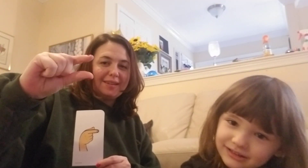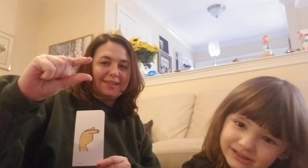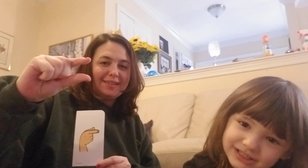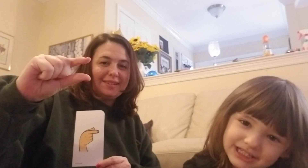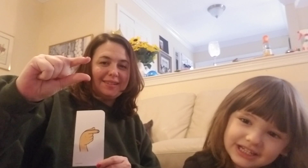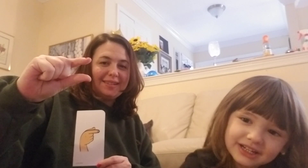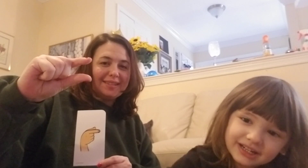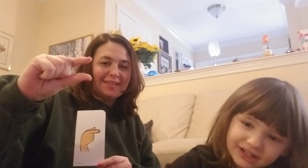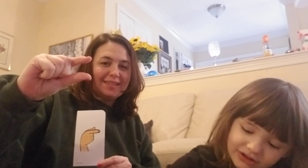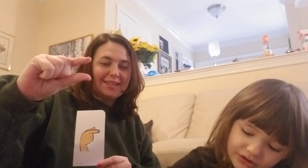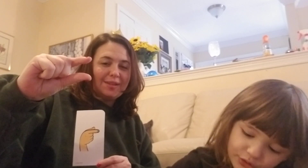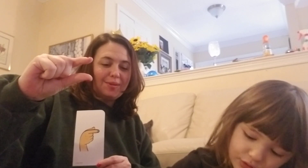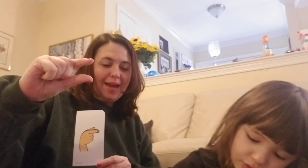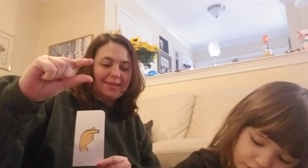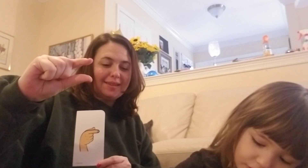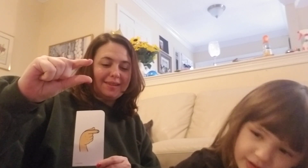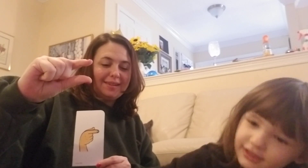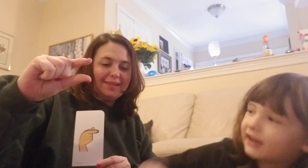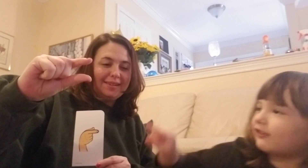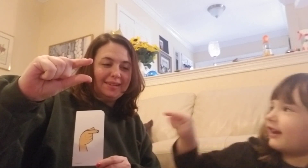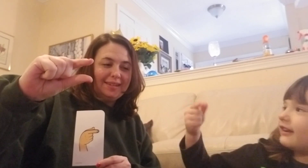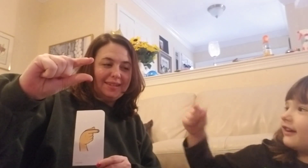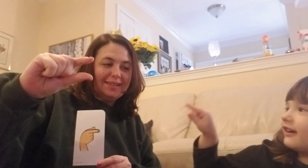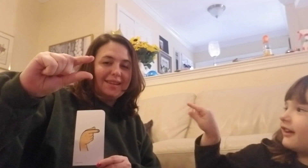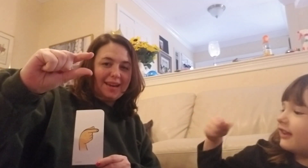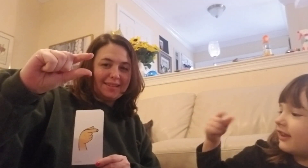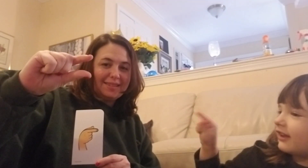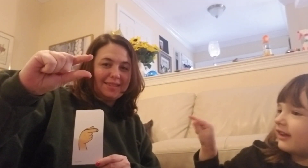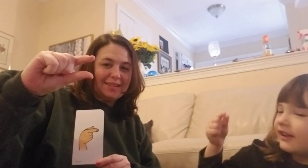G. Can you do that? Like me. Yes.